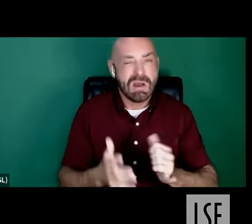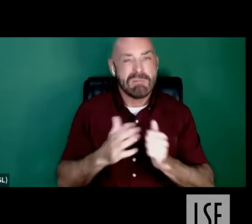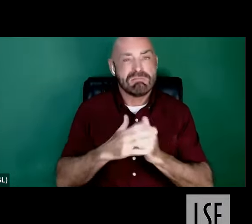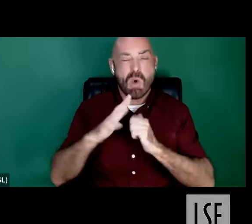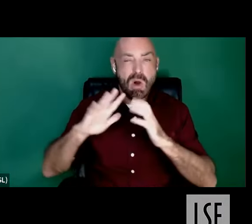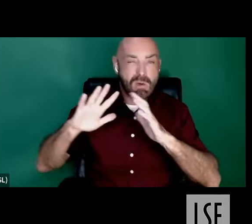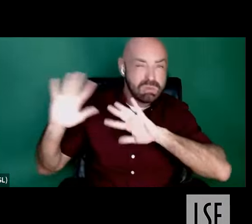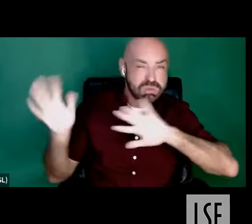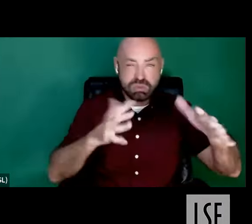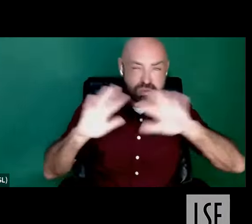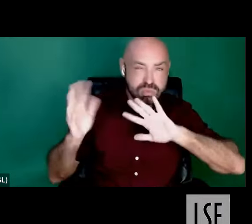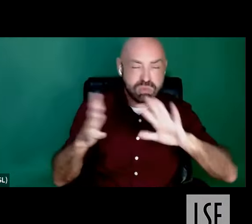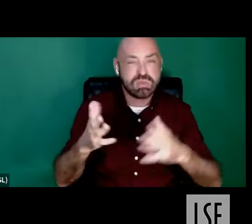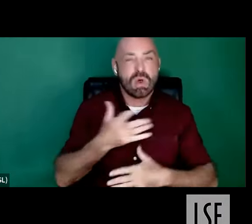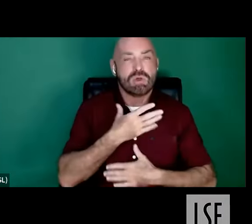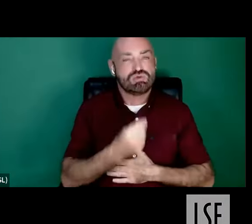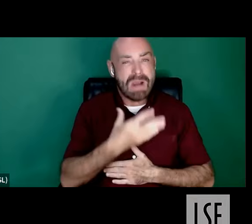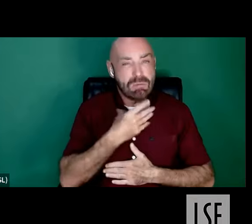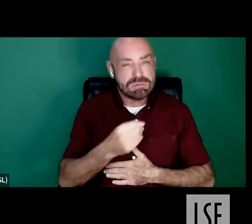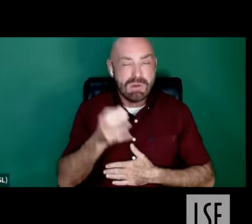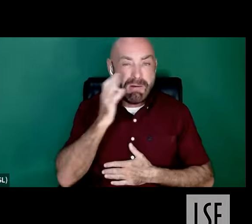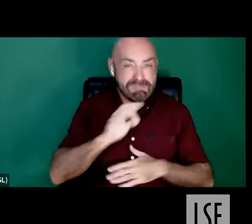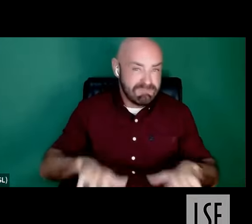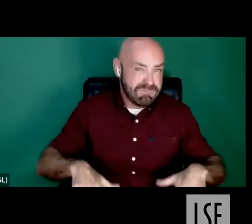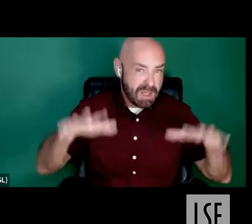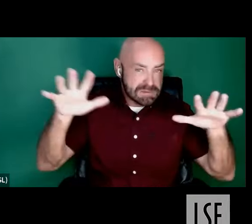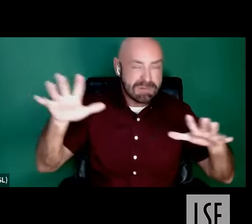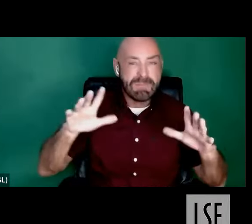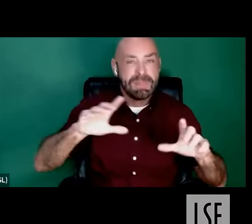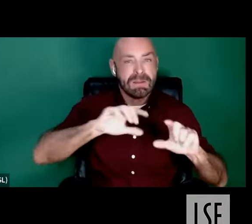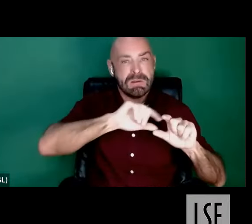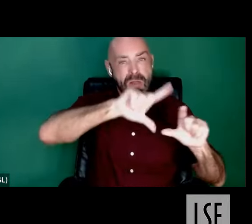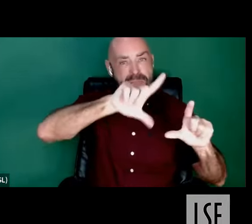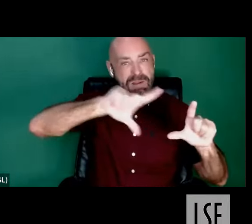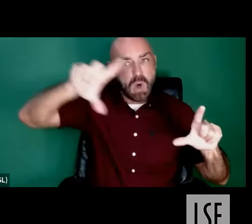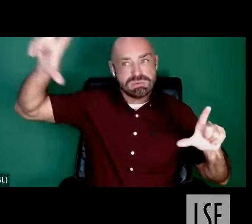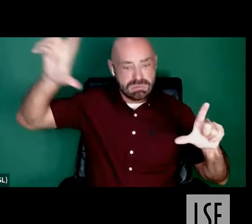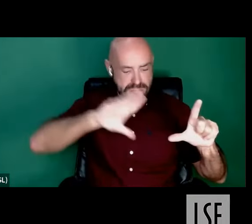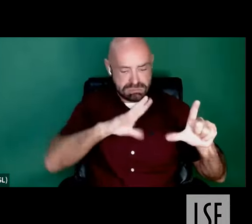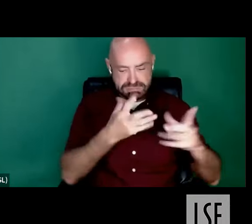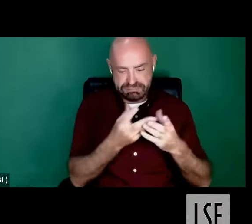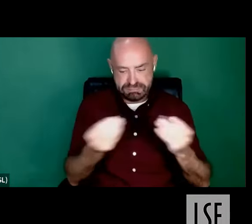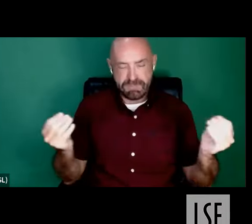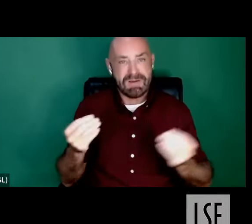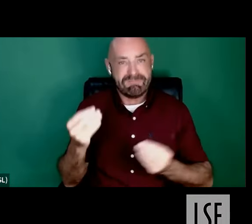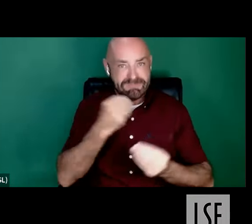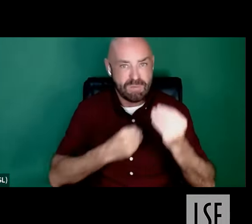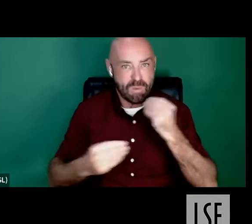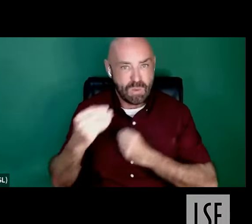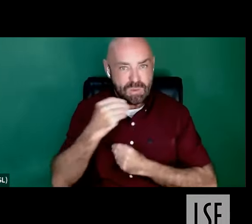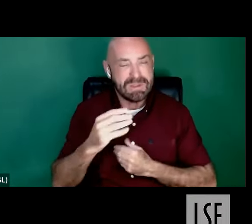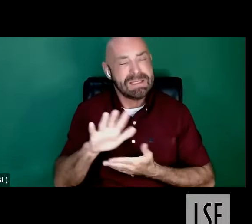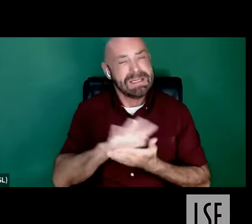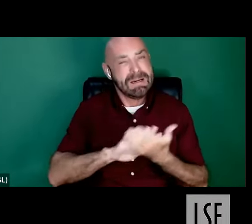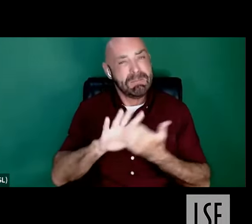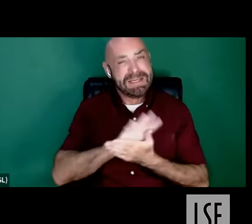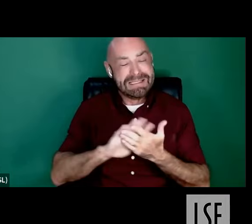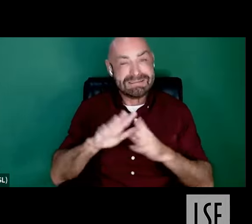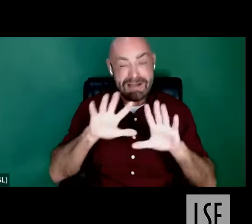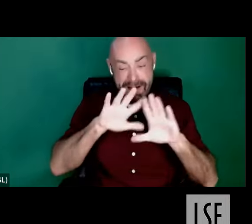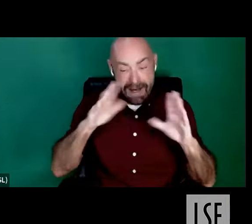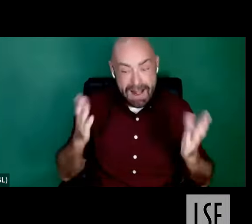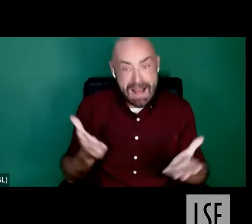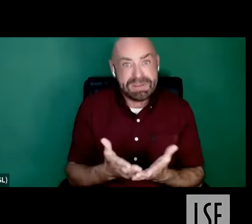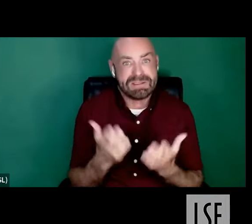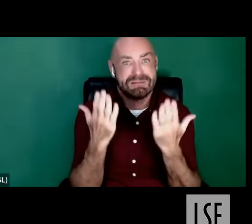hurricanes, record droughts, extreme floods, the coastline disappearing, food scarcity, driving climate-related poverty on a scale that